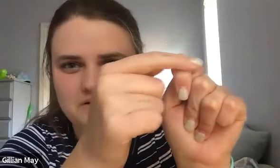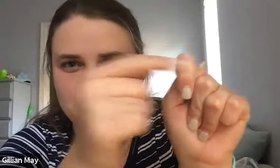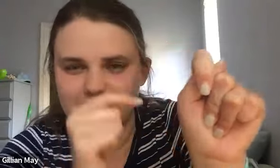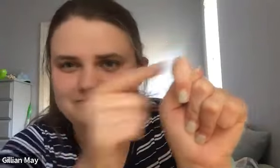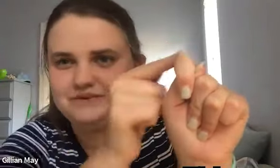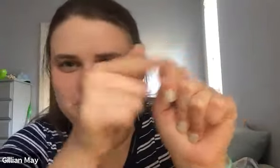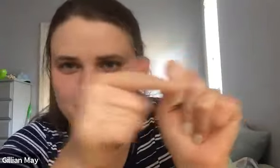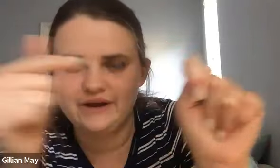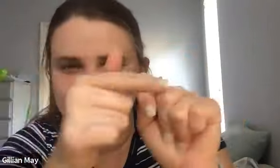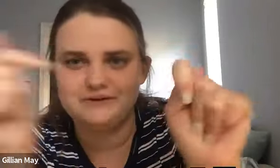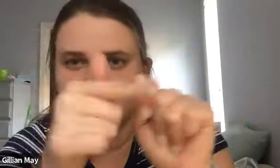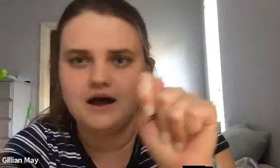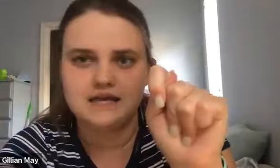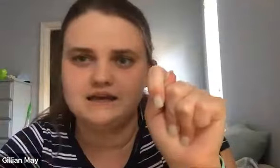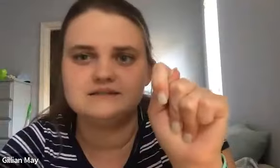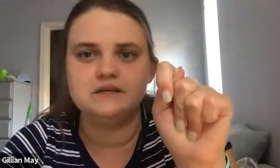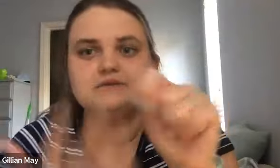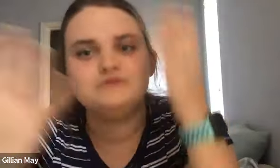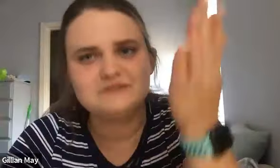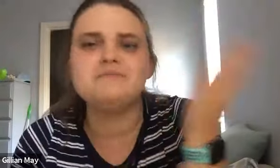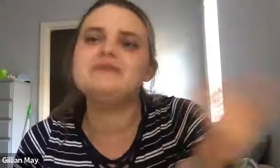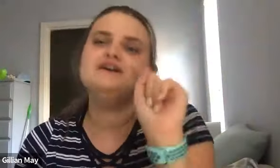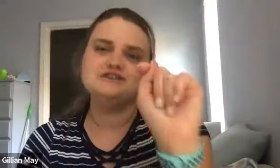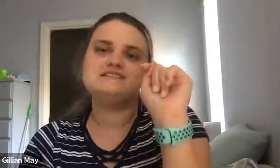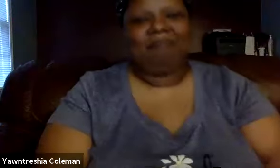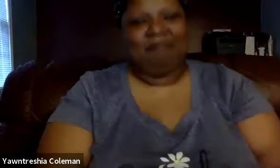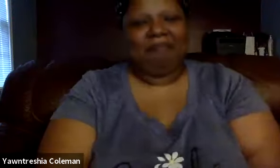little whatever, I can't speak. You see what I mean? So that's how I see the T.